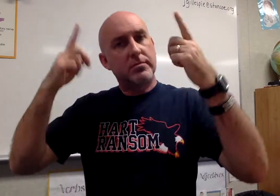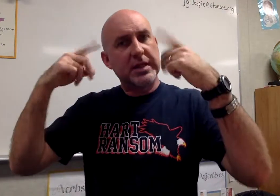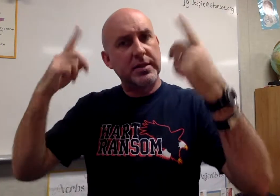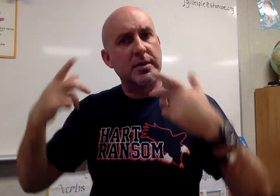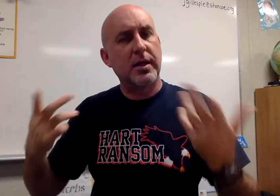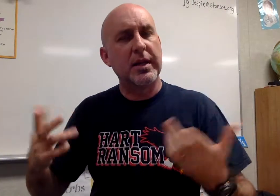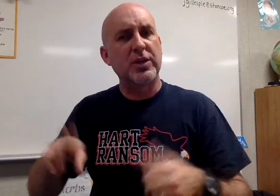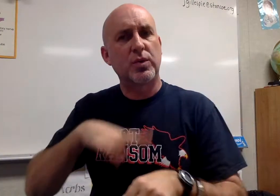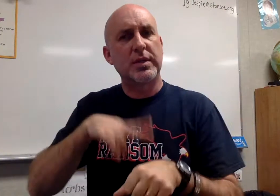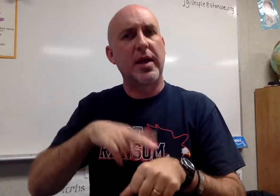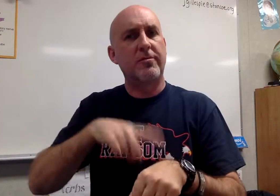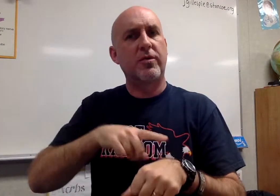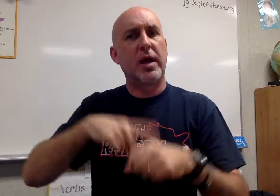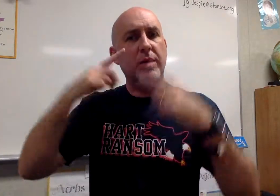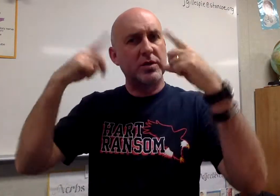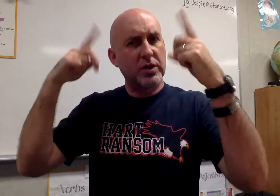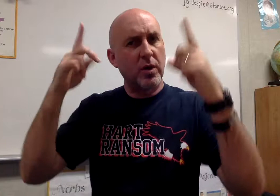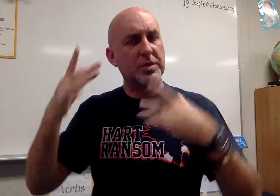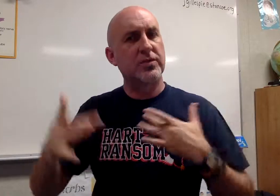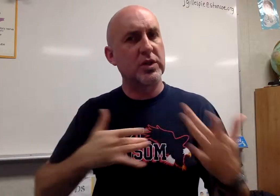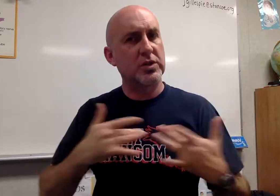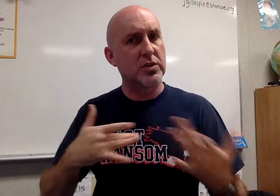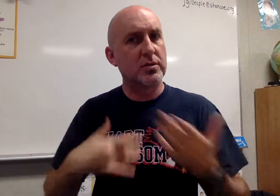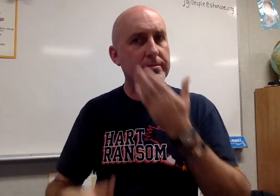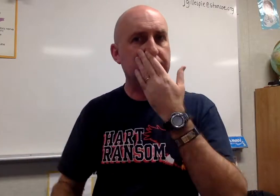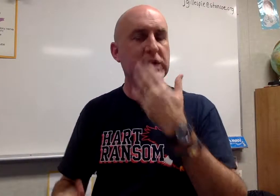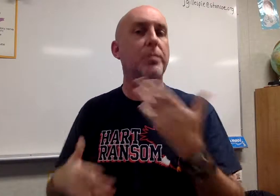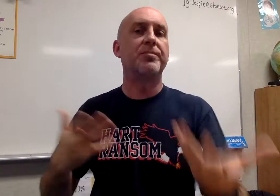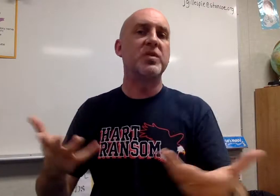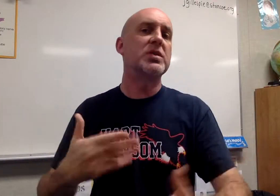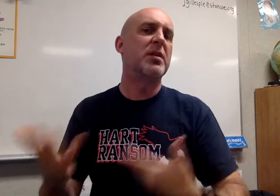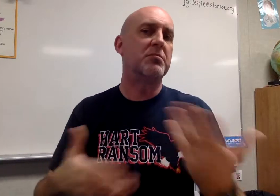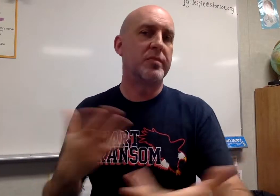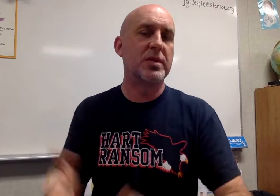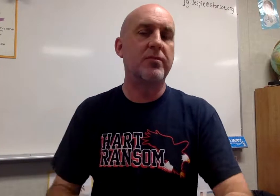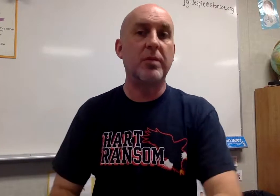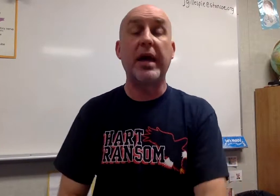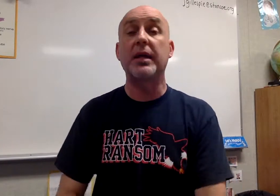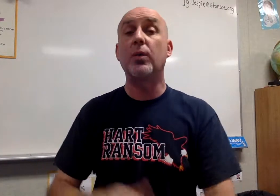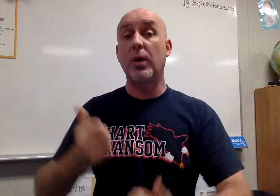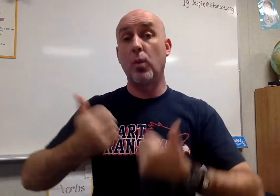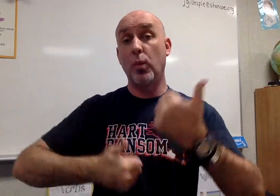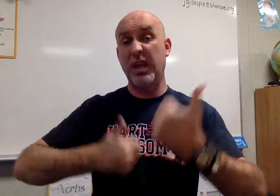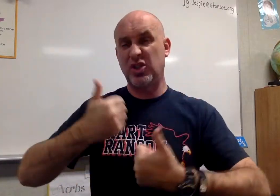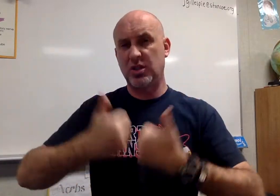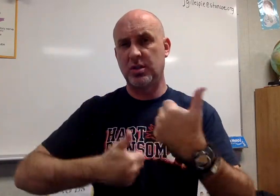That's a natural time for eyebrows to go up is for concern. So just some feedback. Anyway, which?